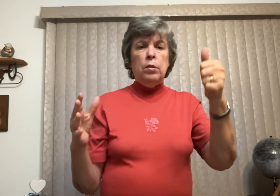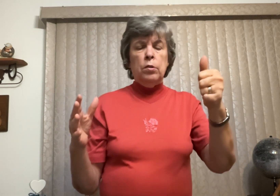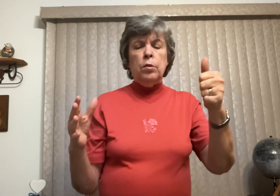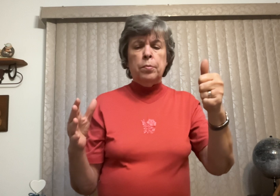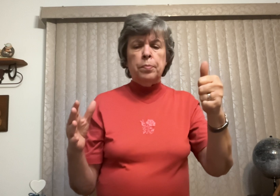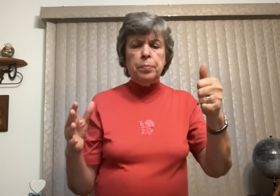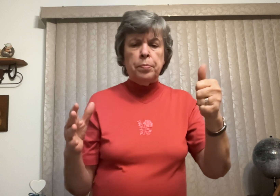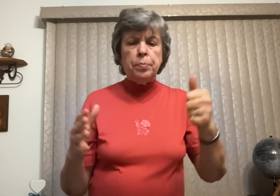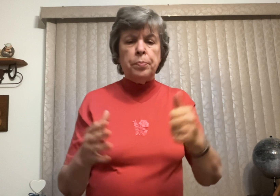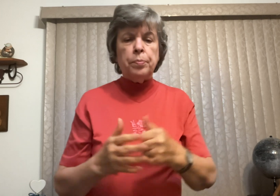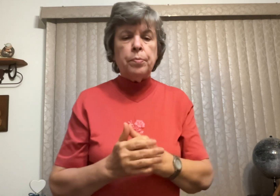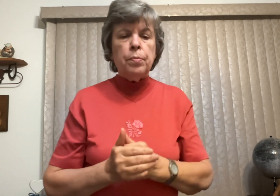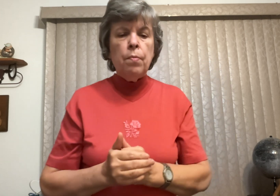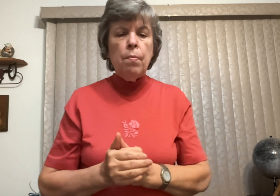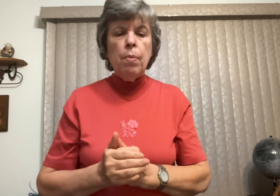greatest.